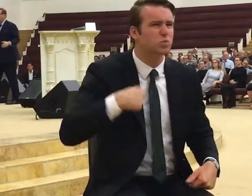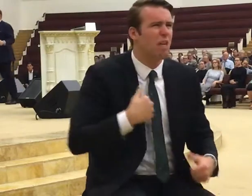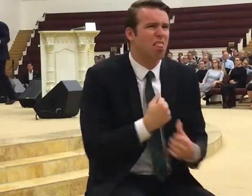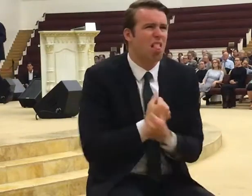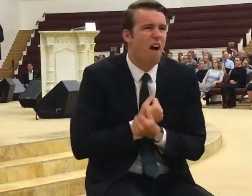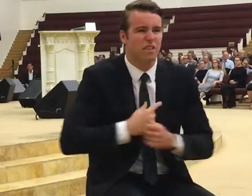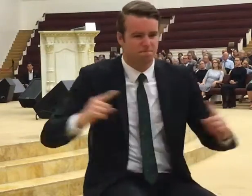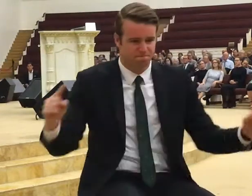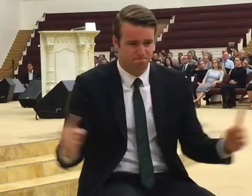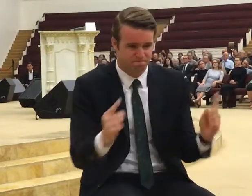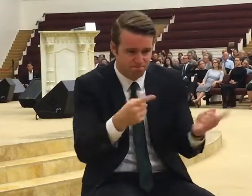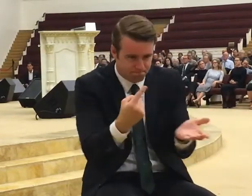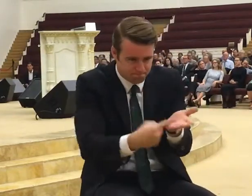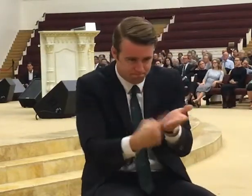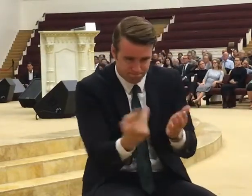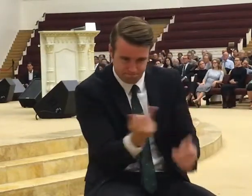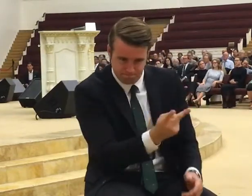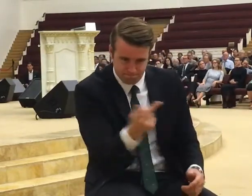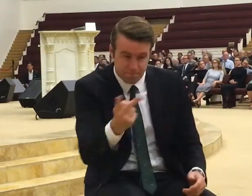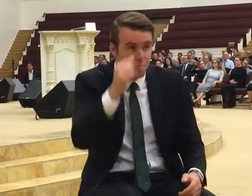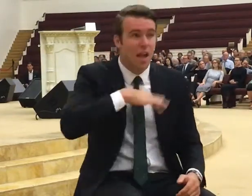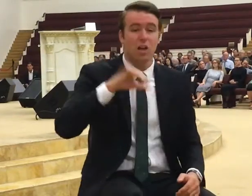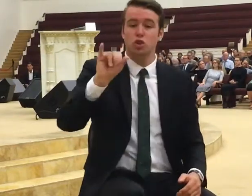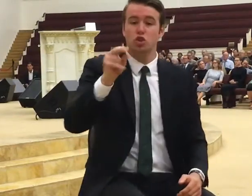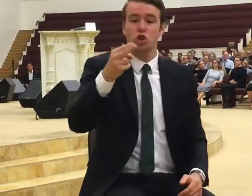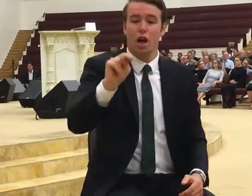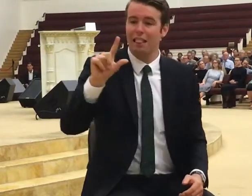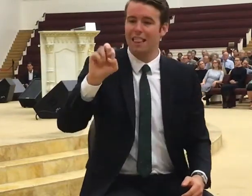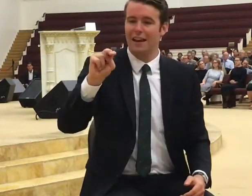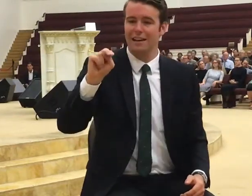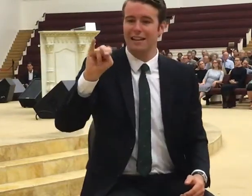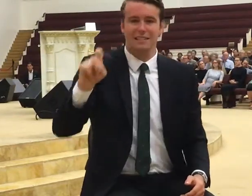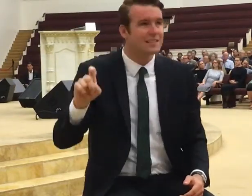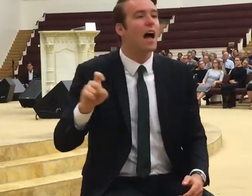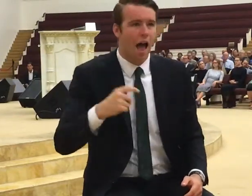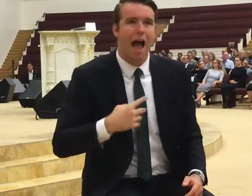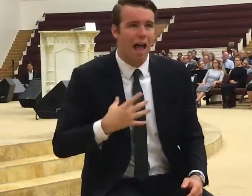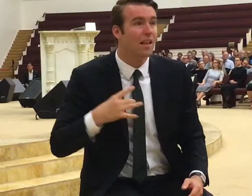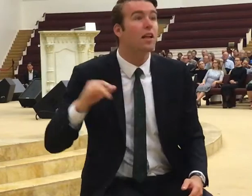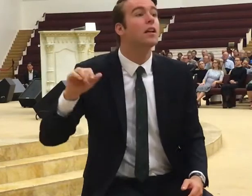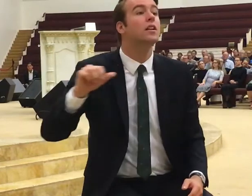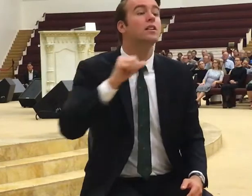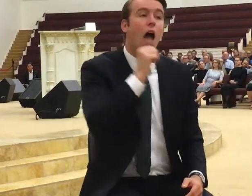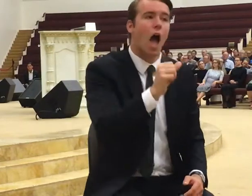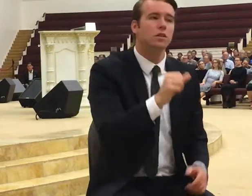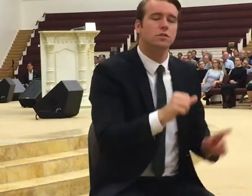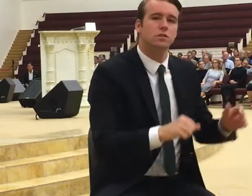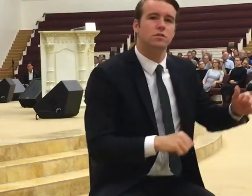stuff. I love to listen to John Lennox. He's one of my favorite ones. No, I didn't say the Lennox from